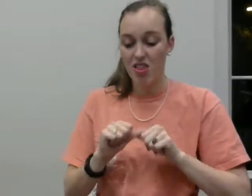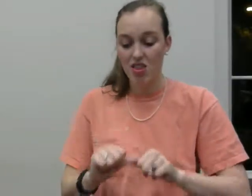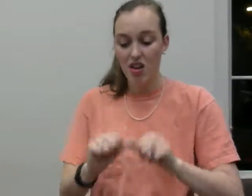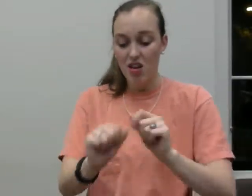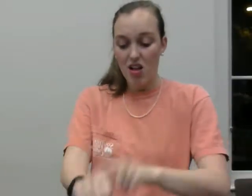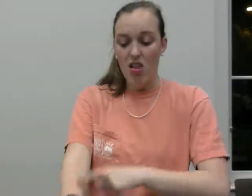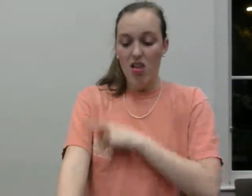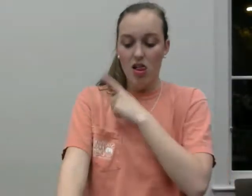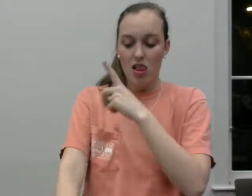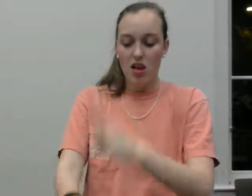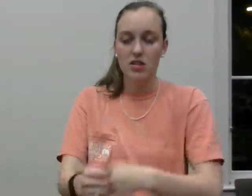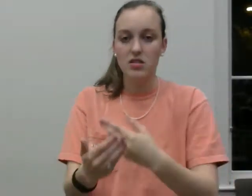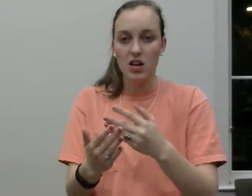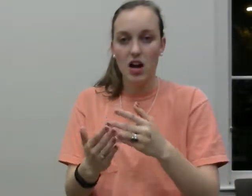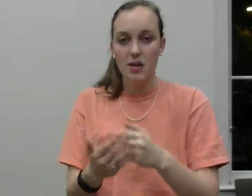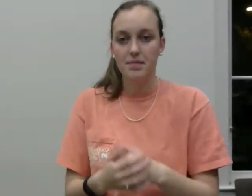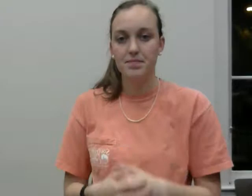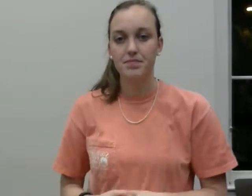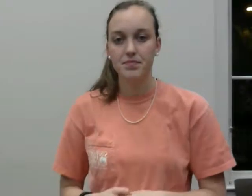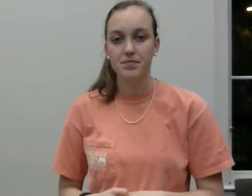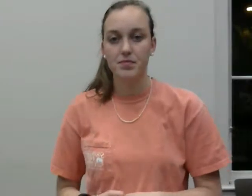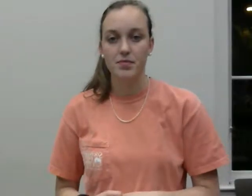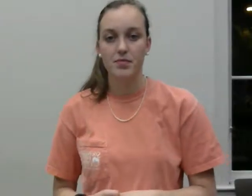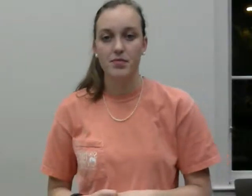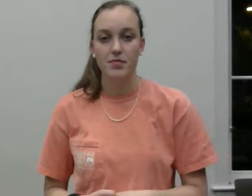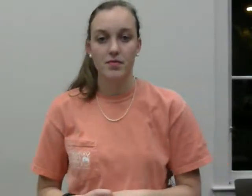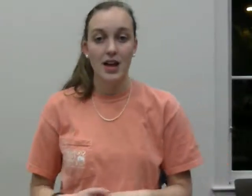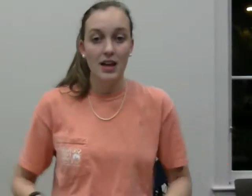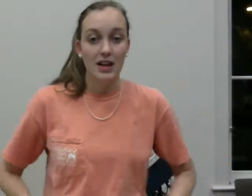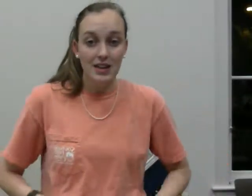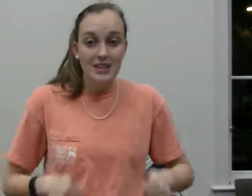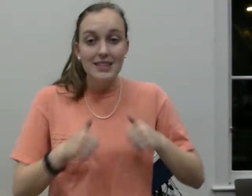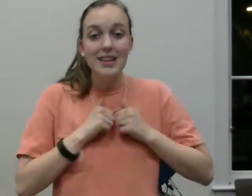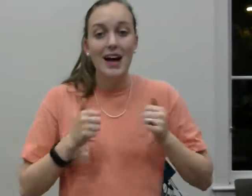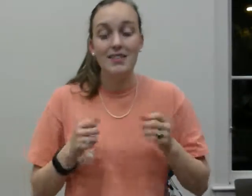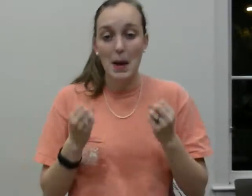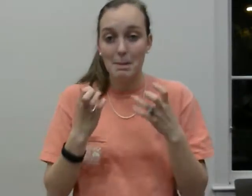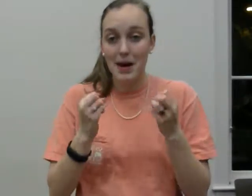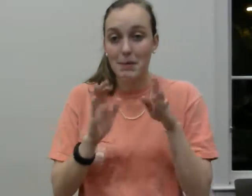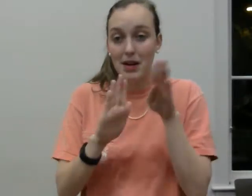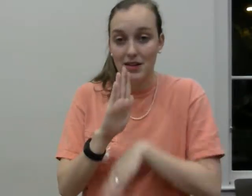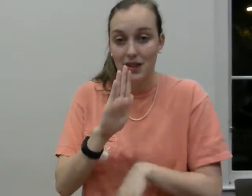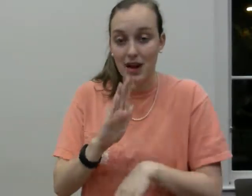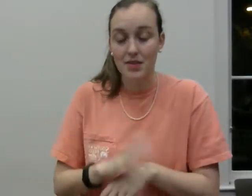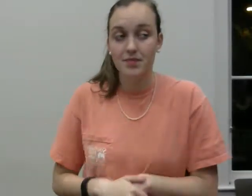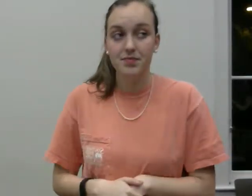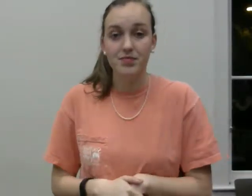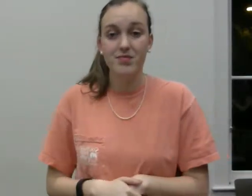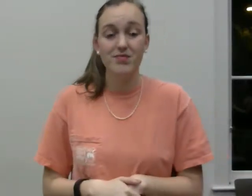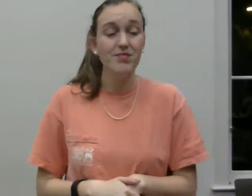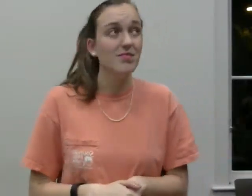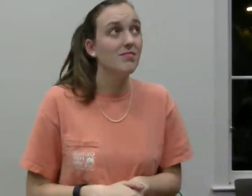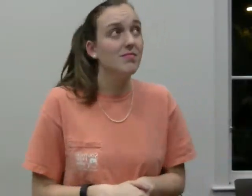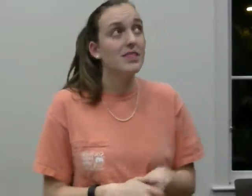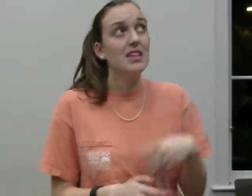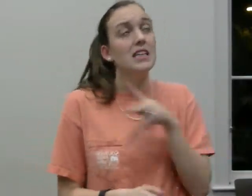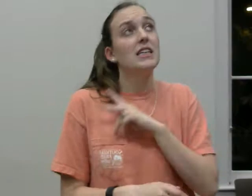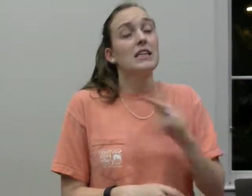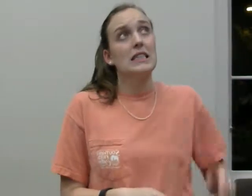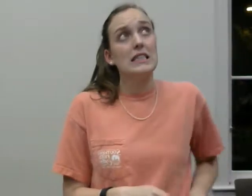money, and it costs a lot of lives. So this cost of money and lives, people back home in Great Britain are going, yo, King, Parliament, I think maybe it's time we end this deal.